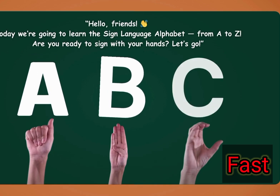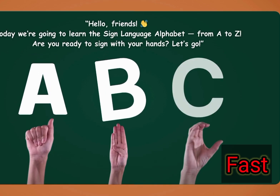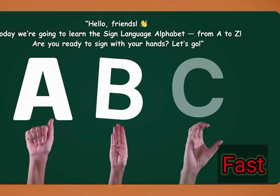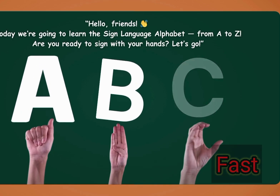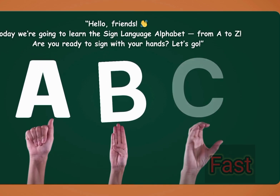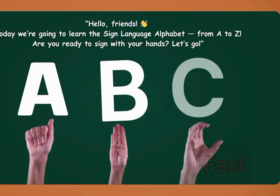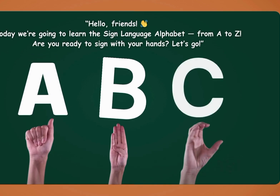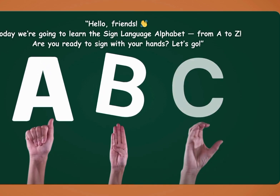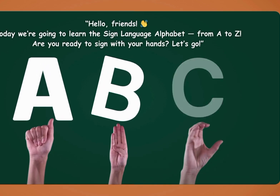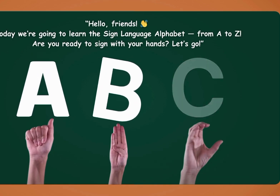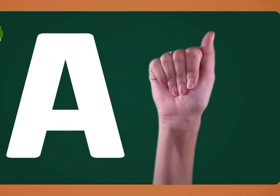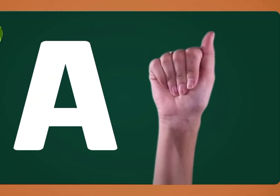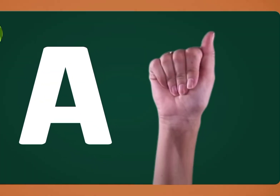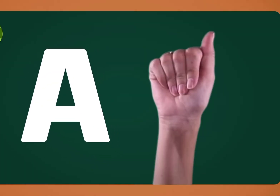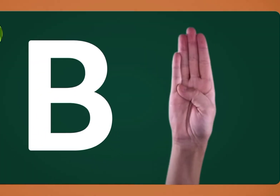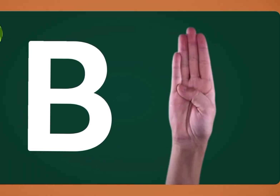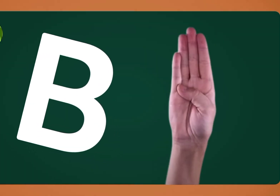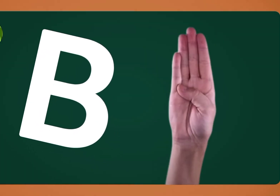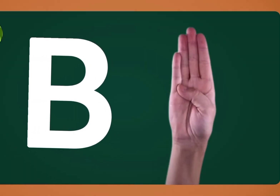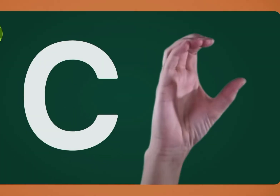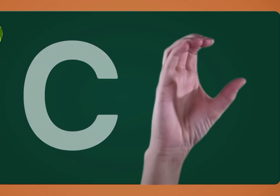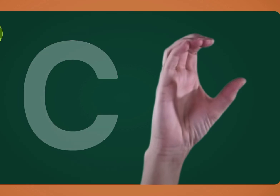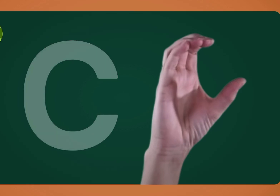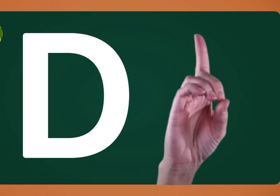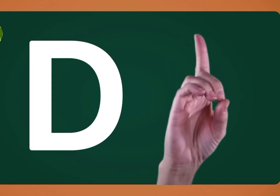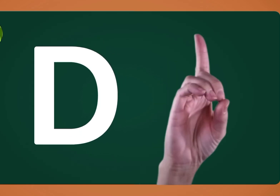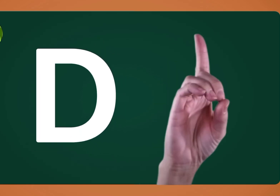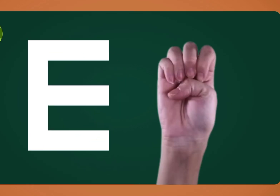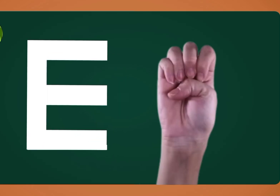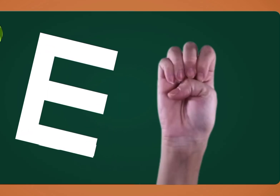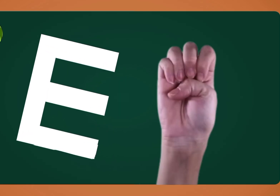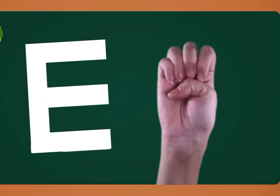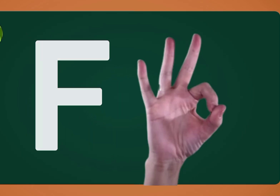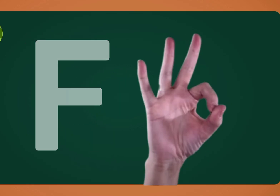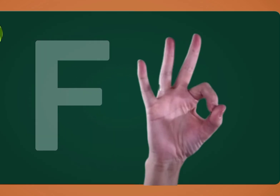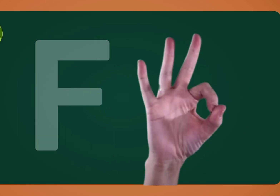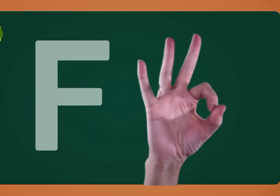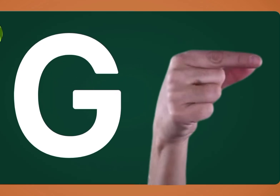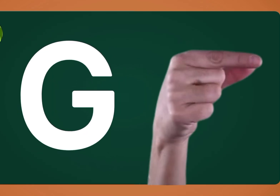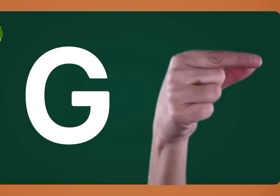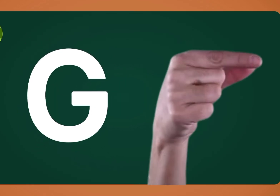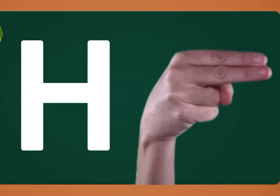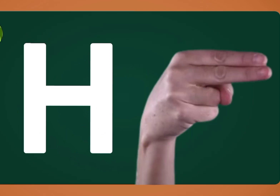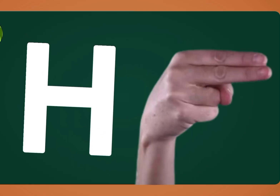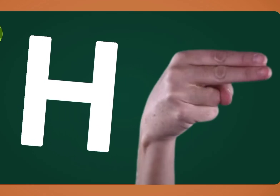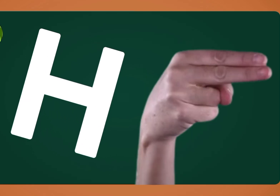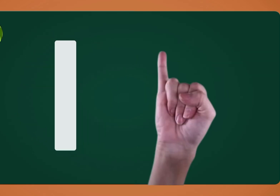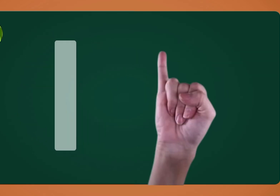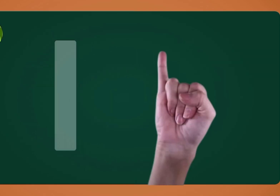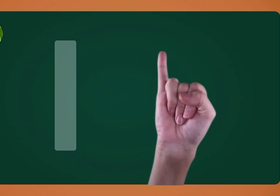your hands? Let's go. A, B, C, D, E, F, G, H, I,